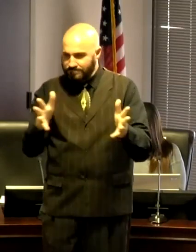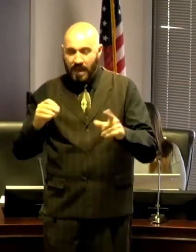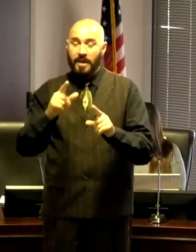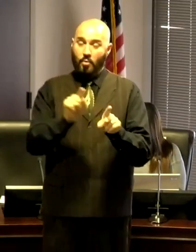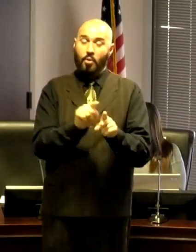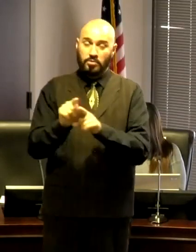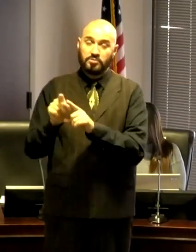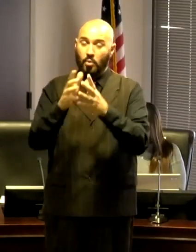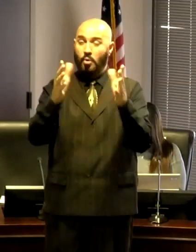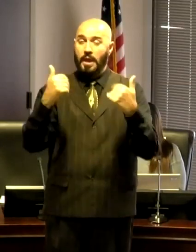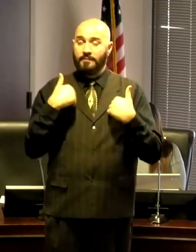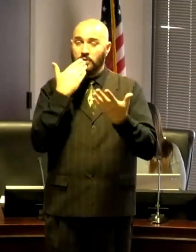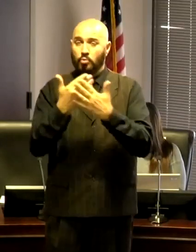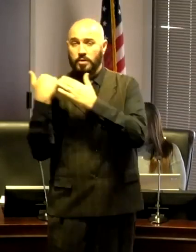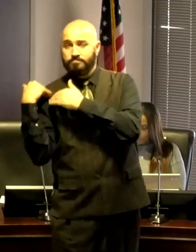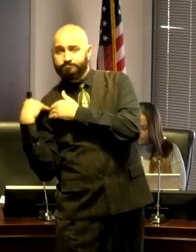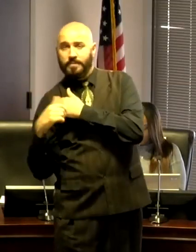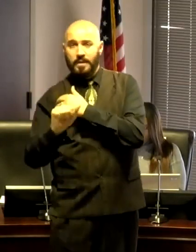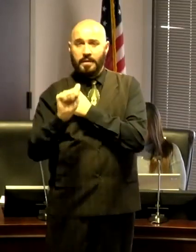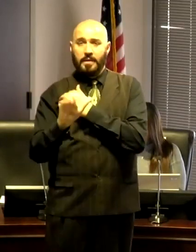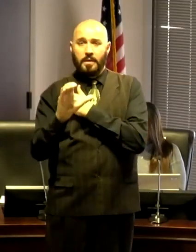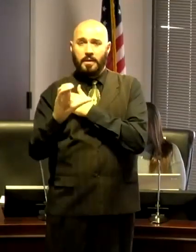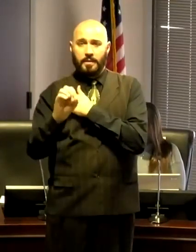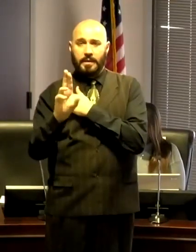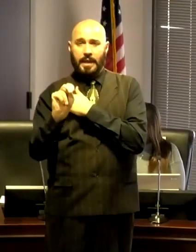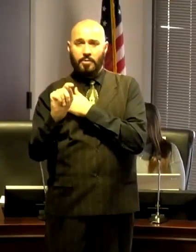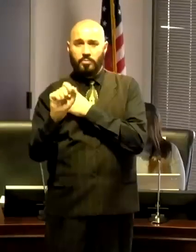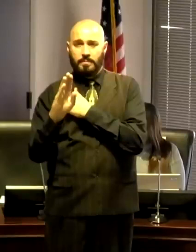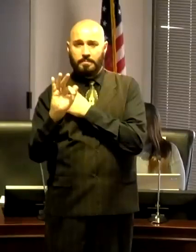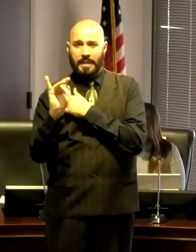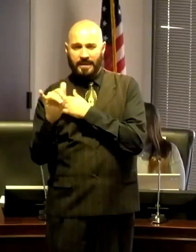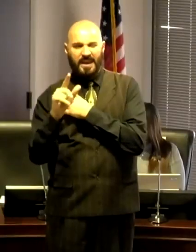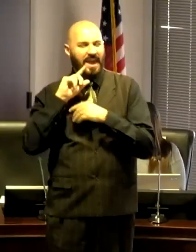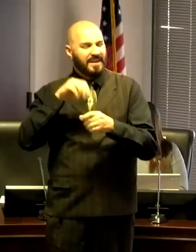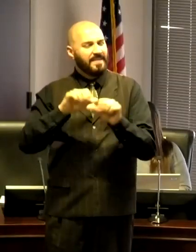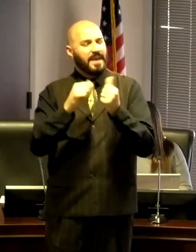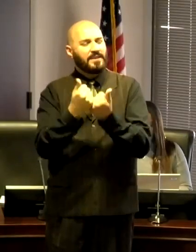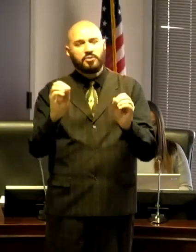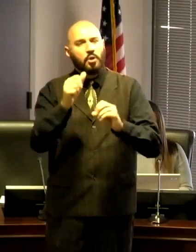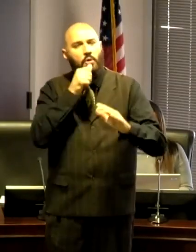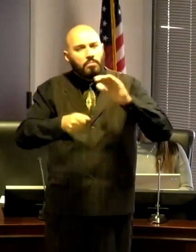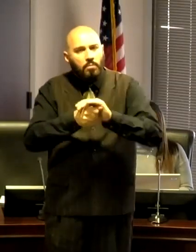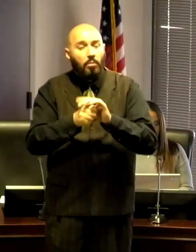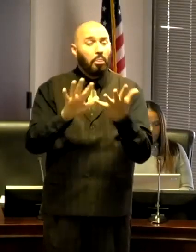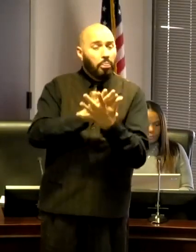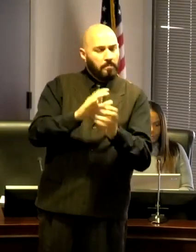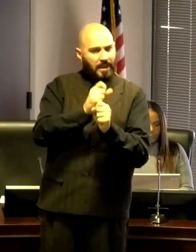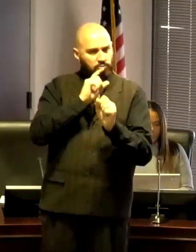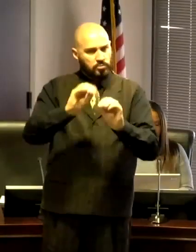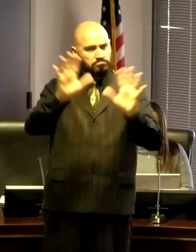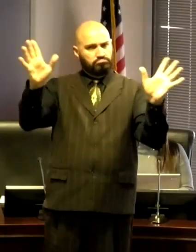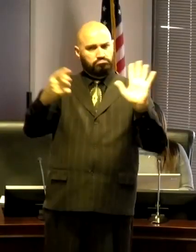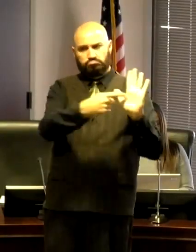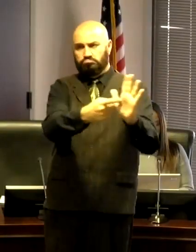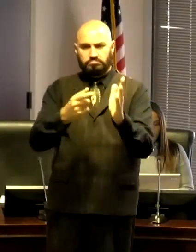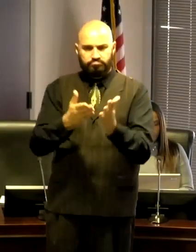accountability and as well as transparency within the agency, and look forward to getting that started with the Carl Vincent team in the